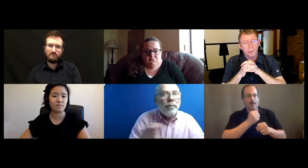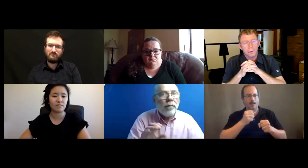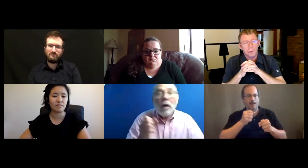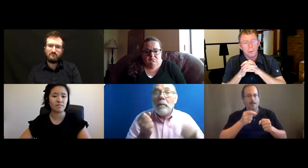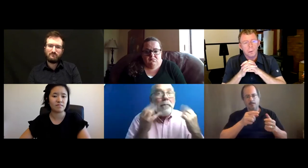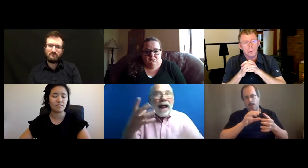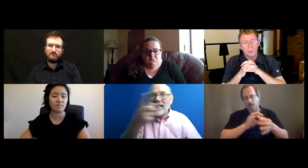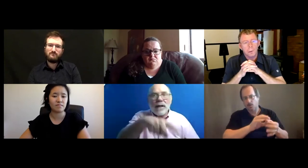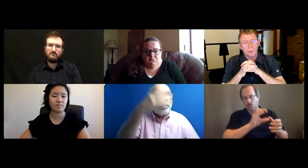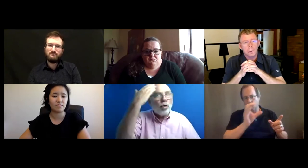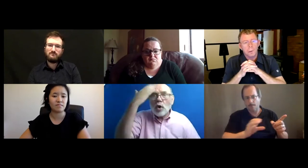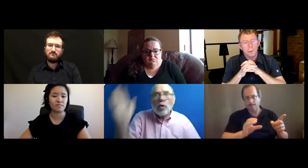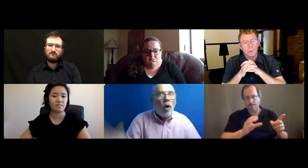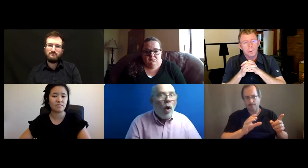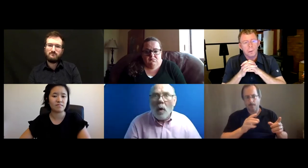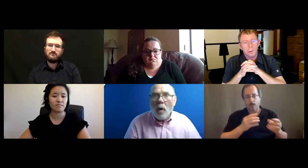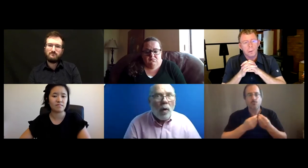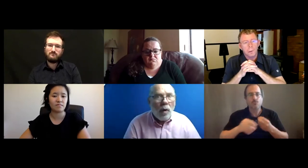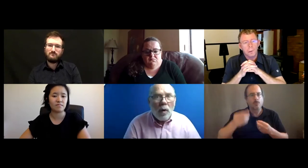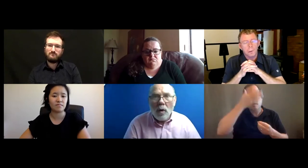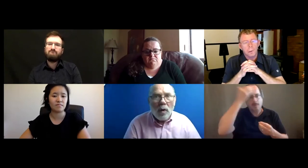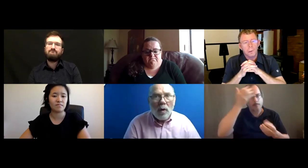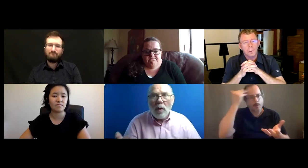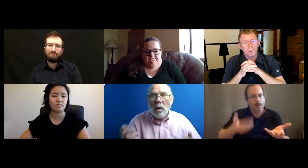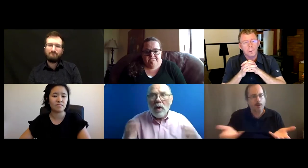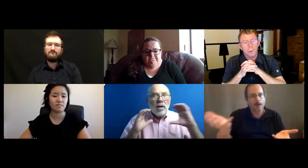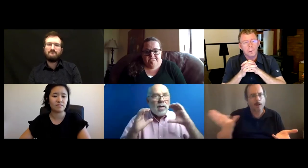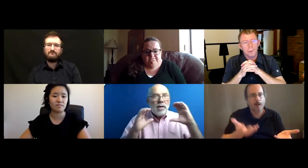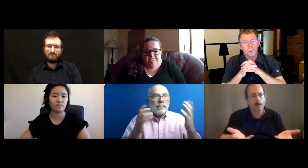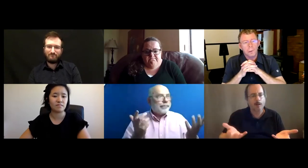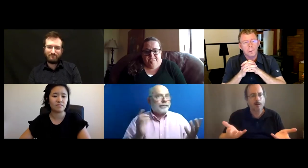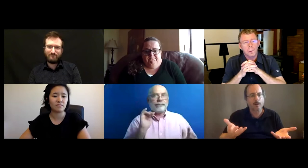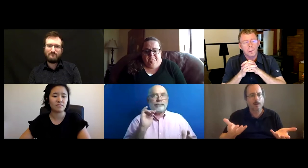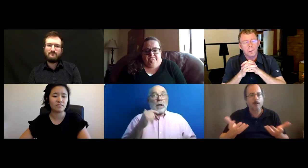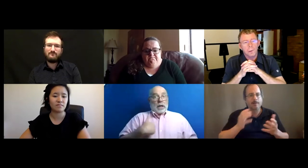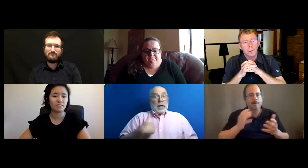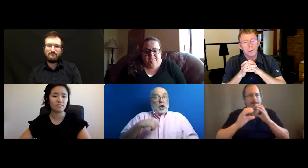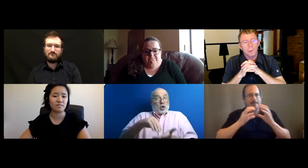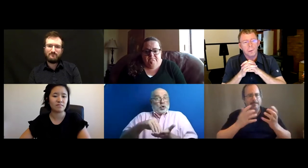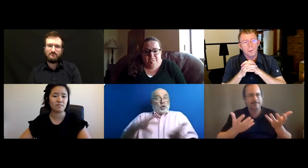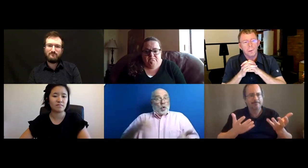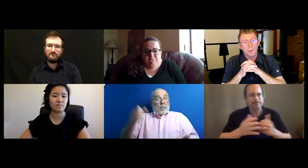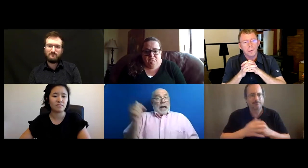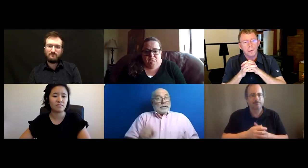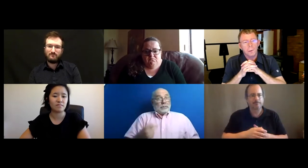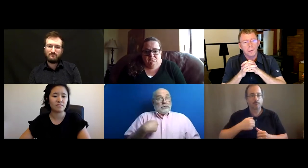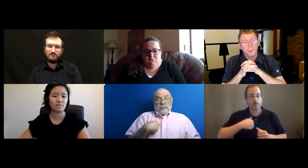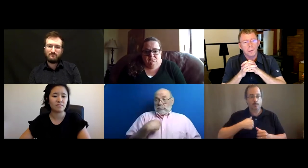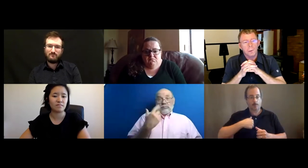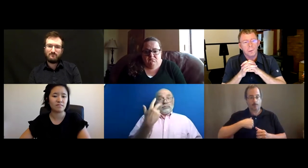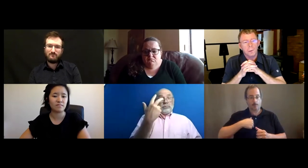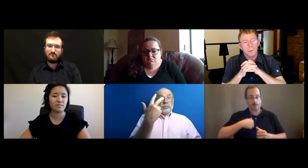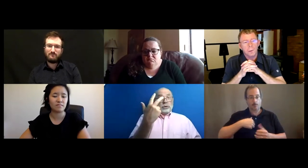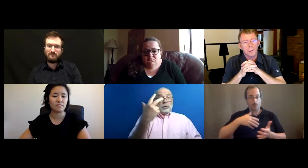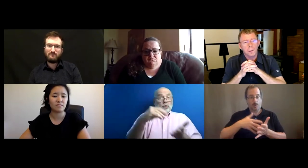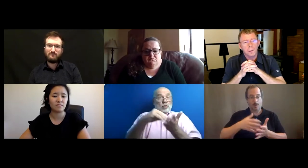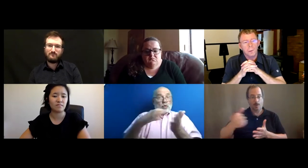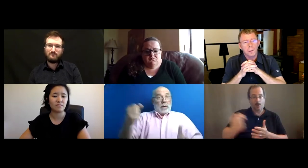12. A lot of these offerings and these information sessions are provided through Zooms, and these individuals are